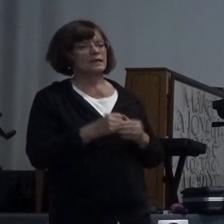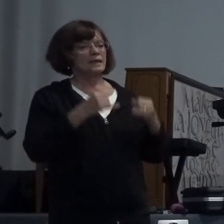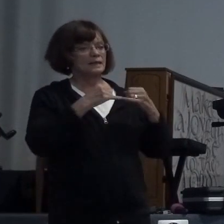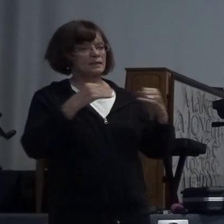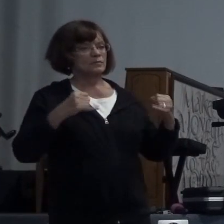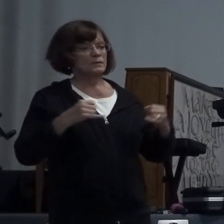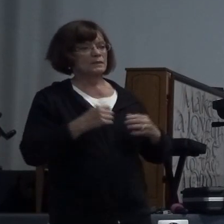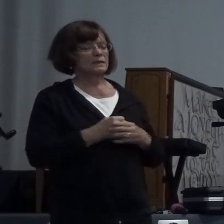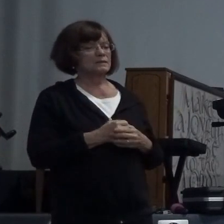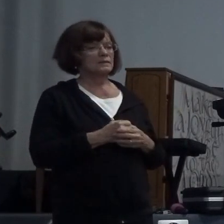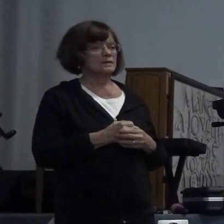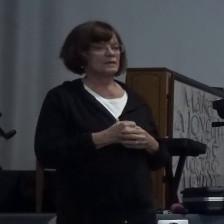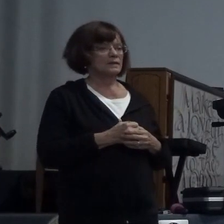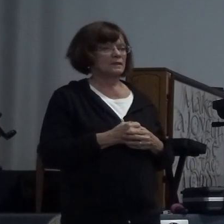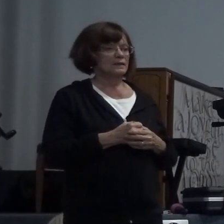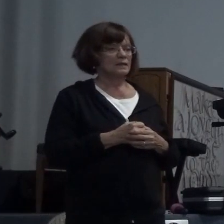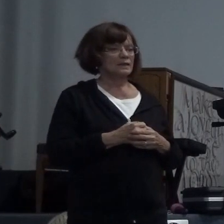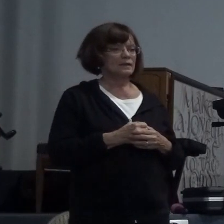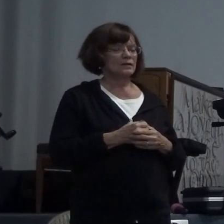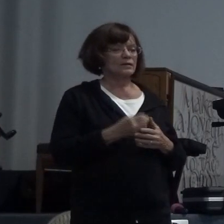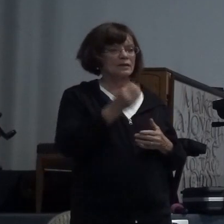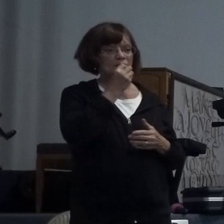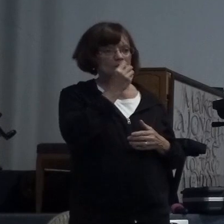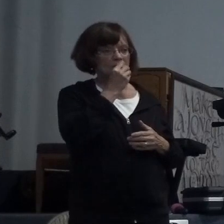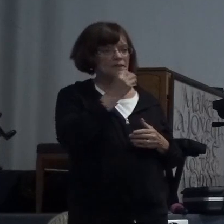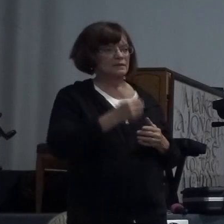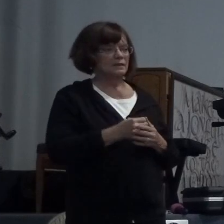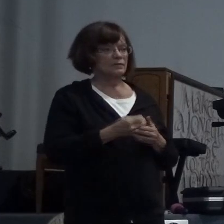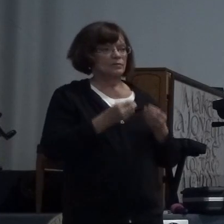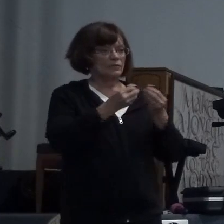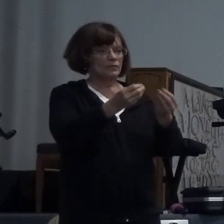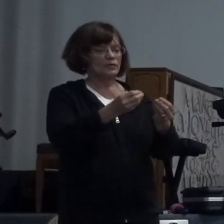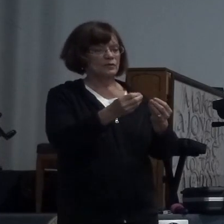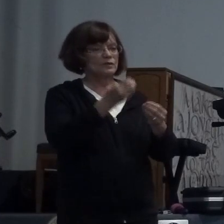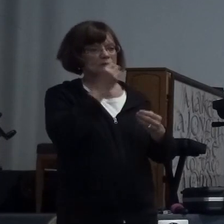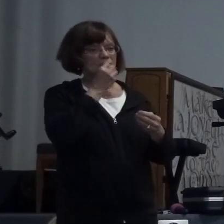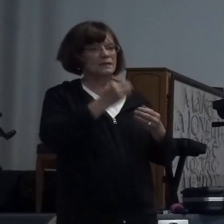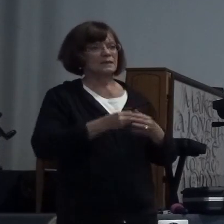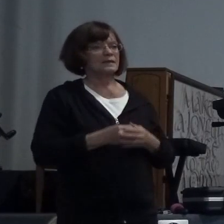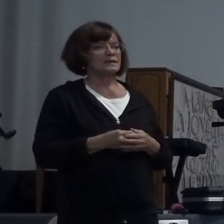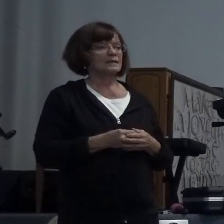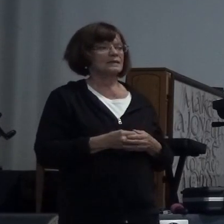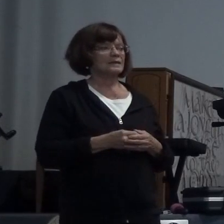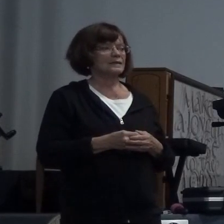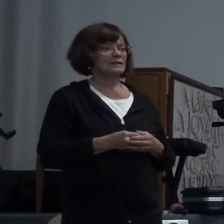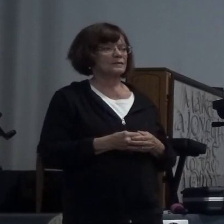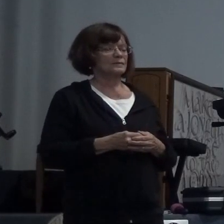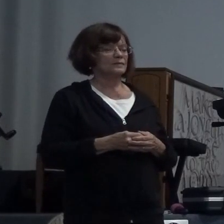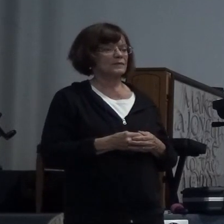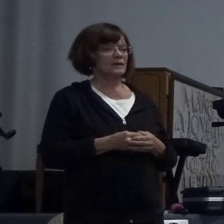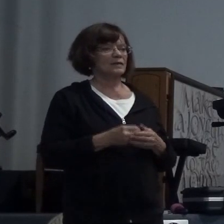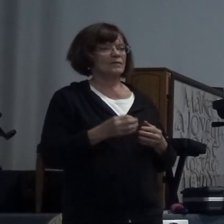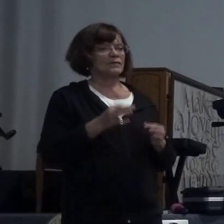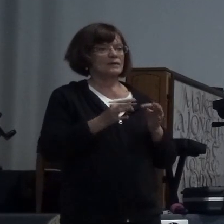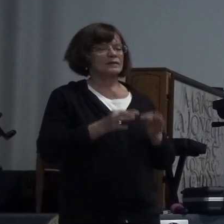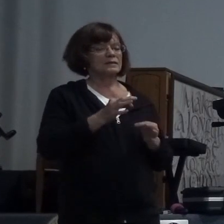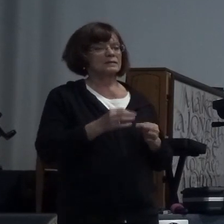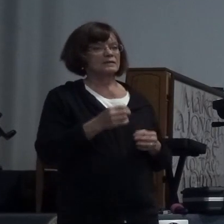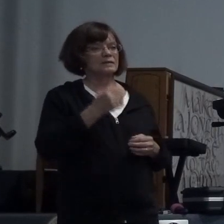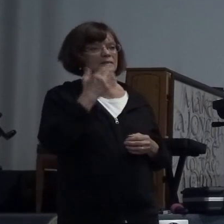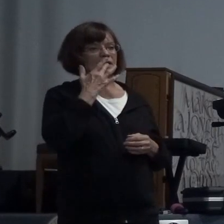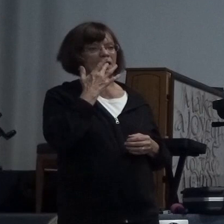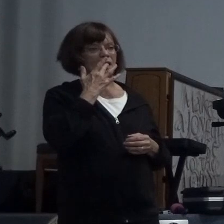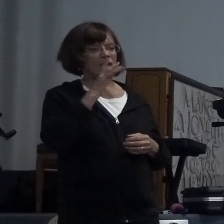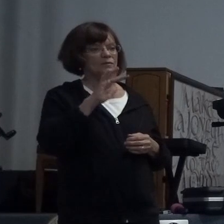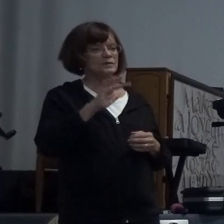he's thirsty, give him a drink. Right? Give him the shirt off your back. I mean, wow, that's hard to